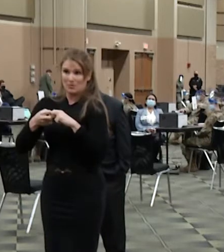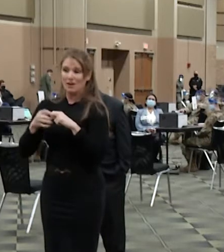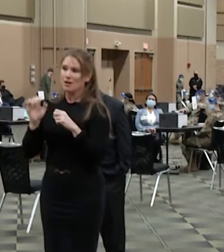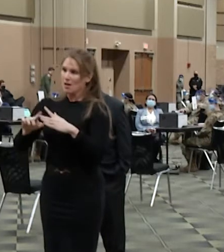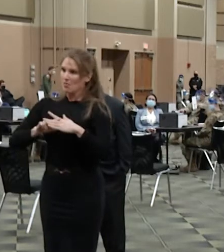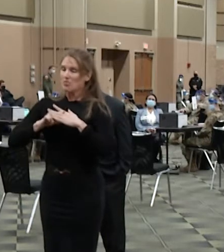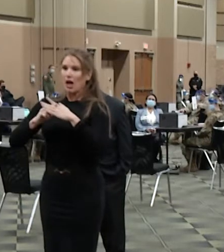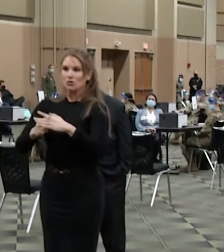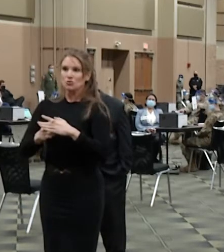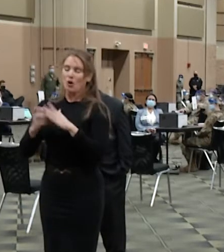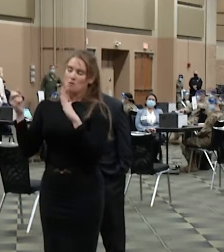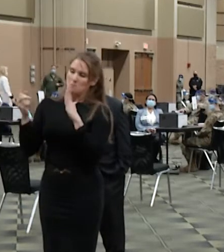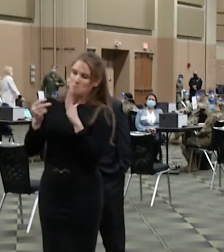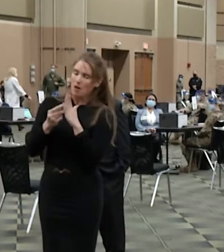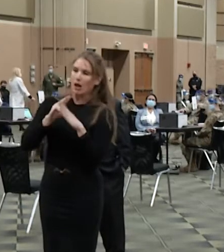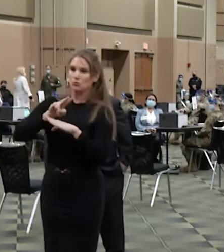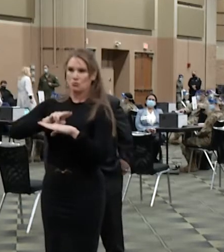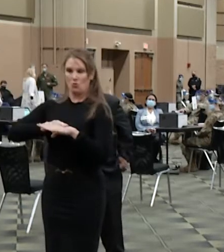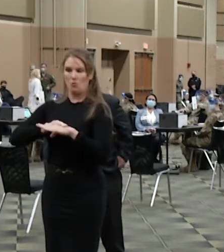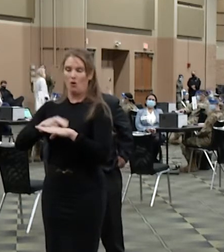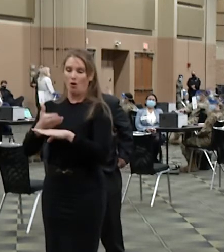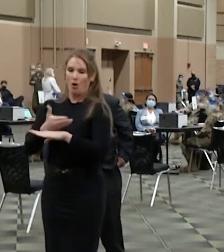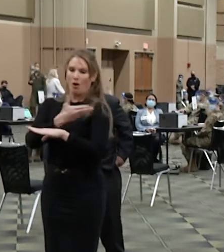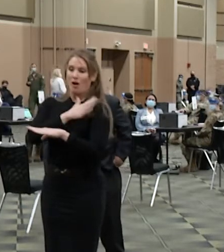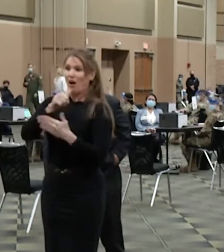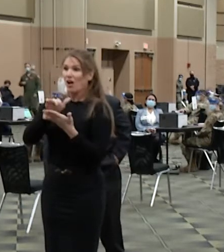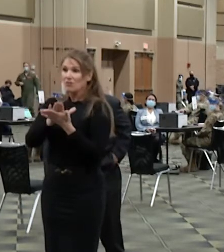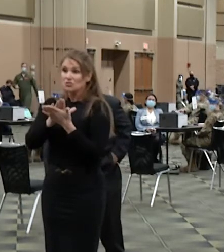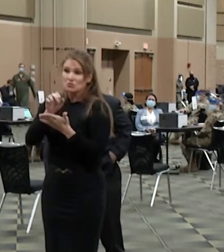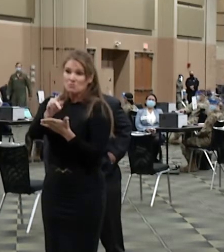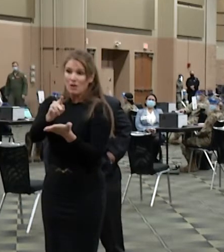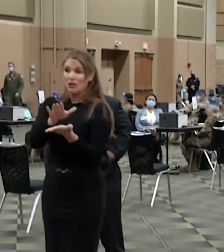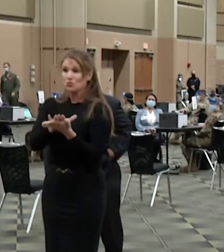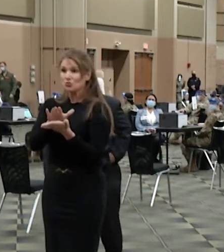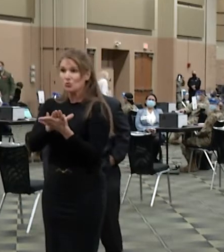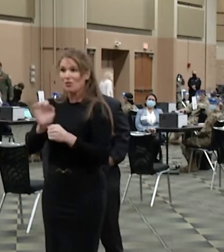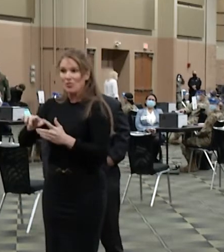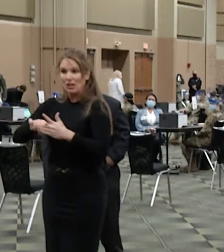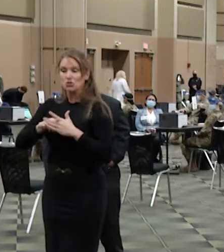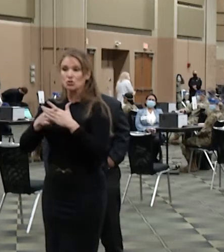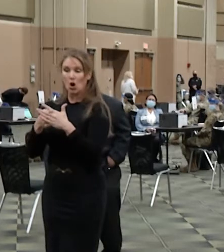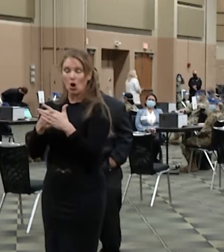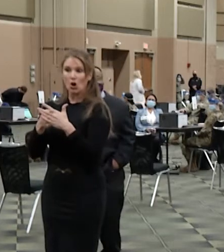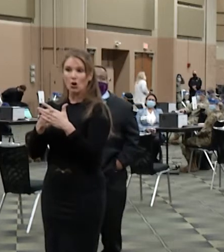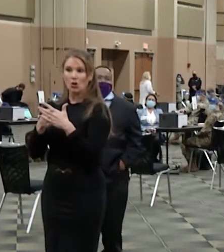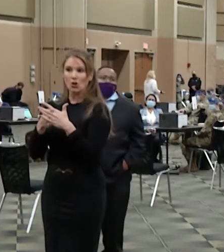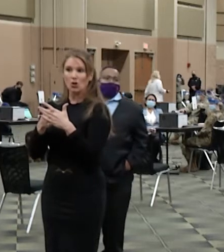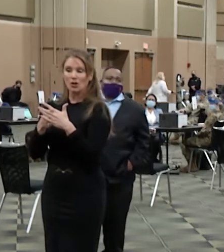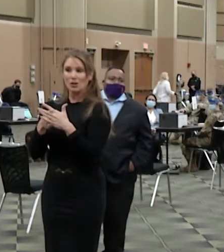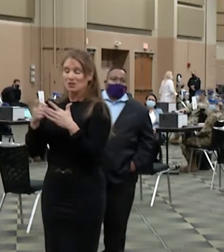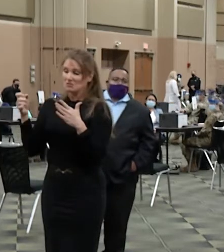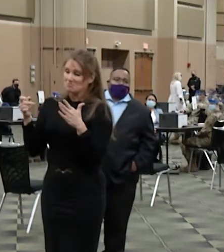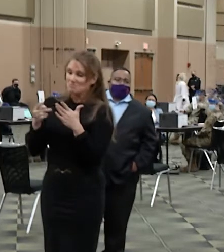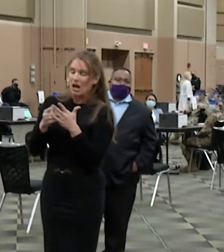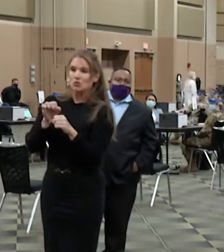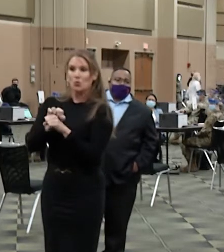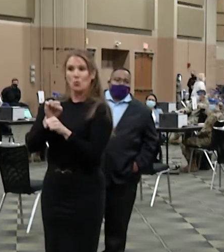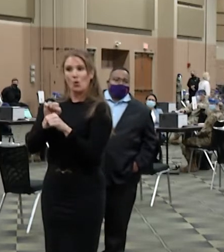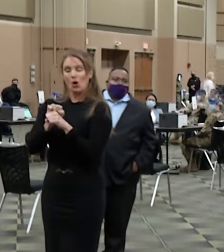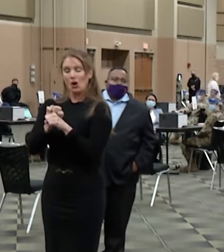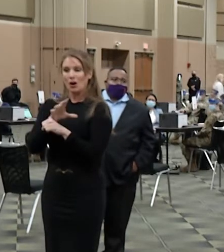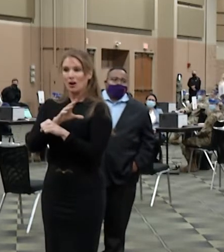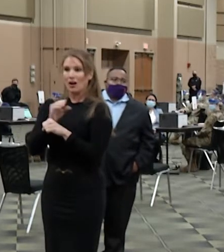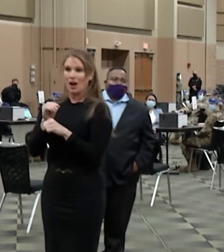ailments. That's the start to getting us back. That's the start to getting all of our children back in school. That's the start to getting people back to work and